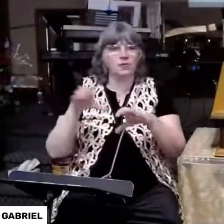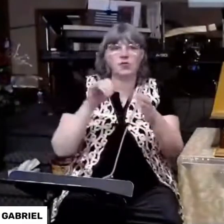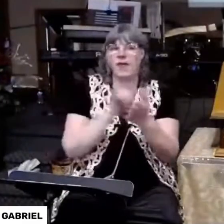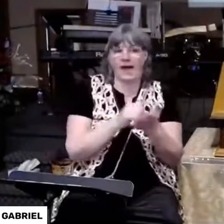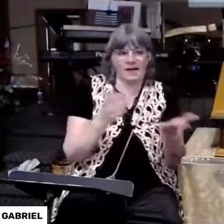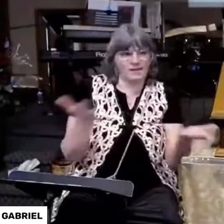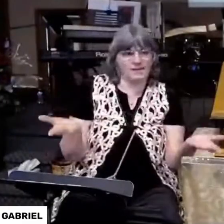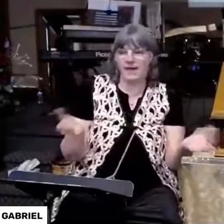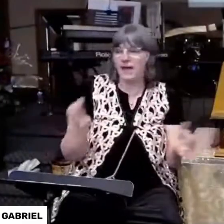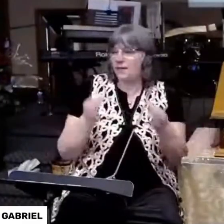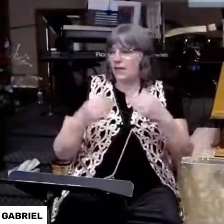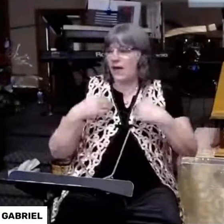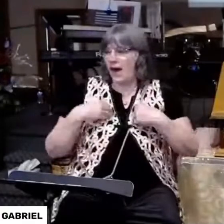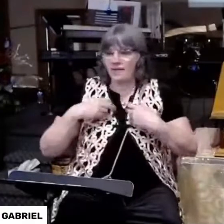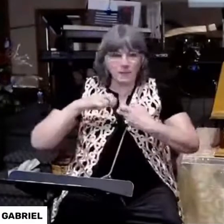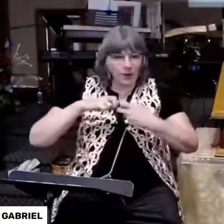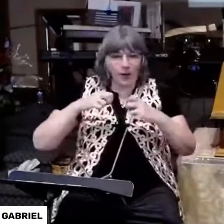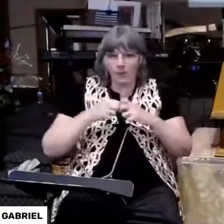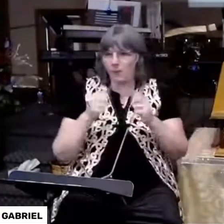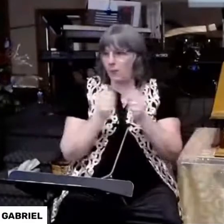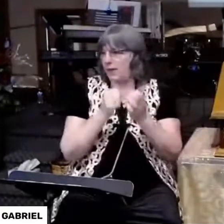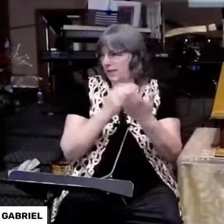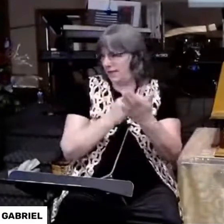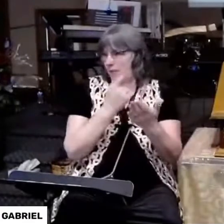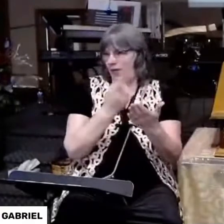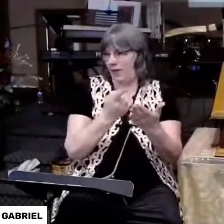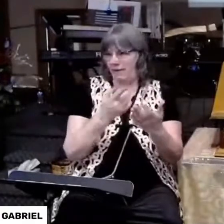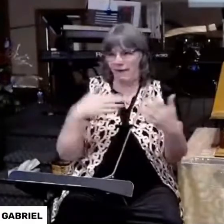struggles in our lives.